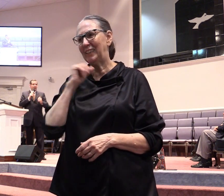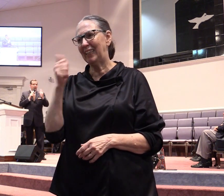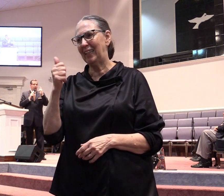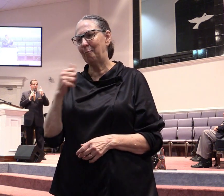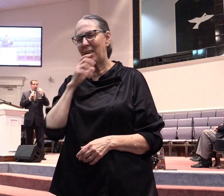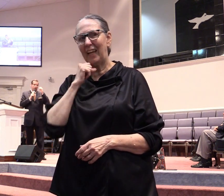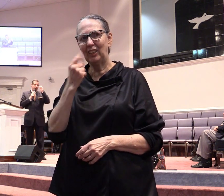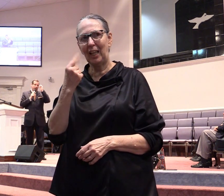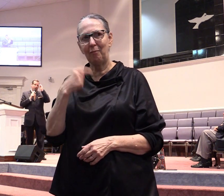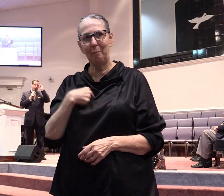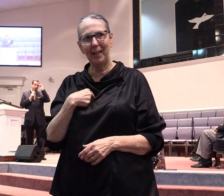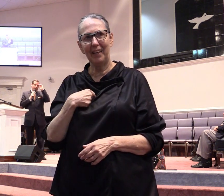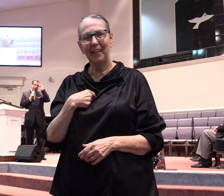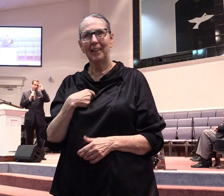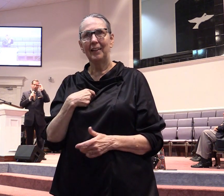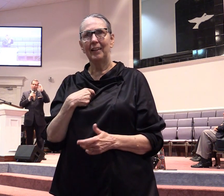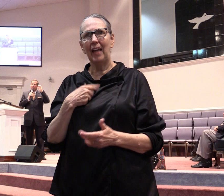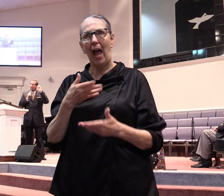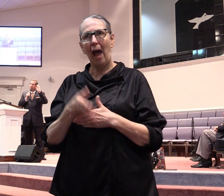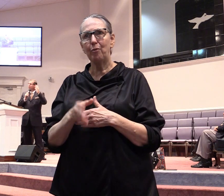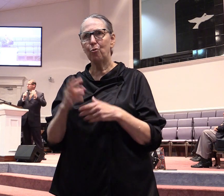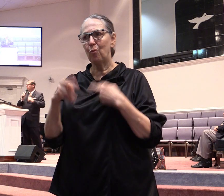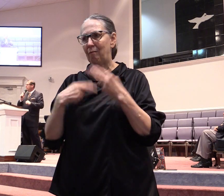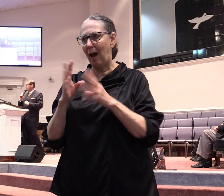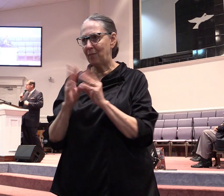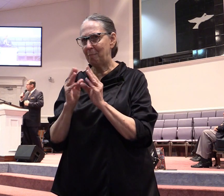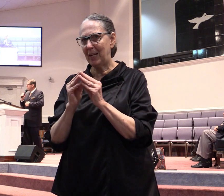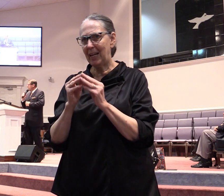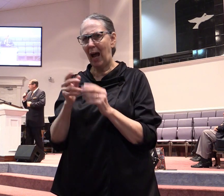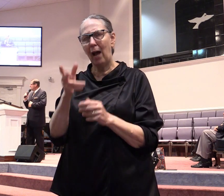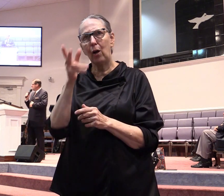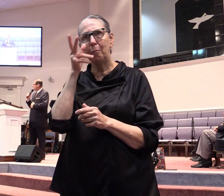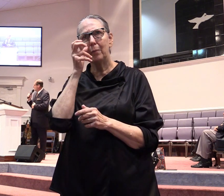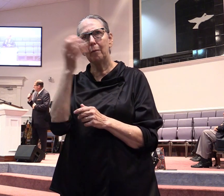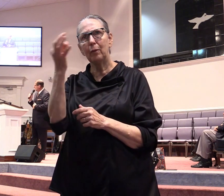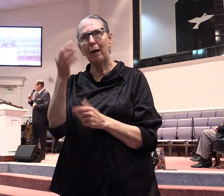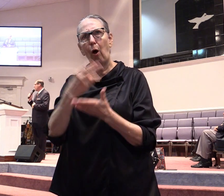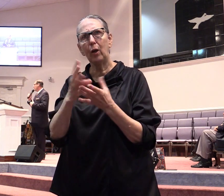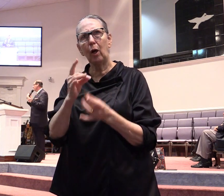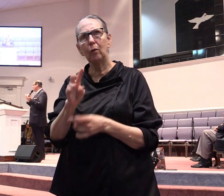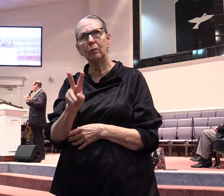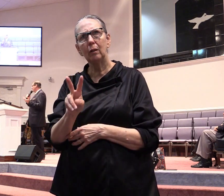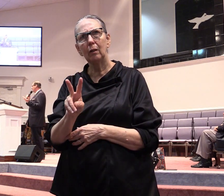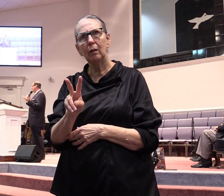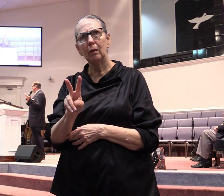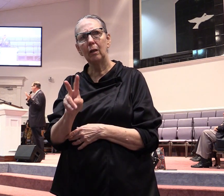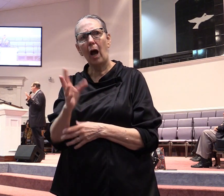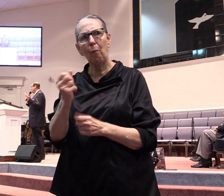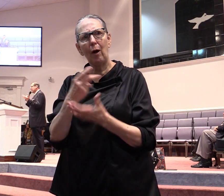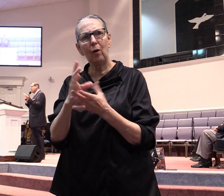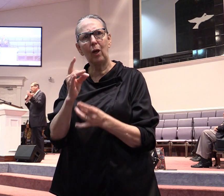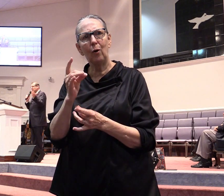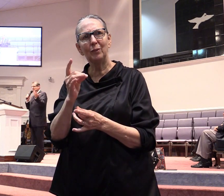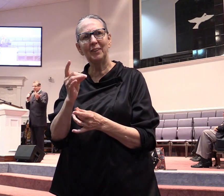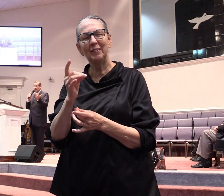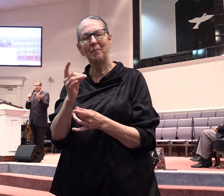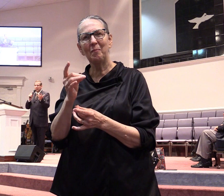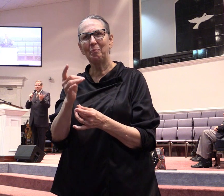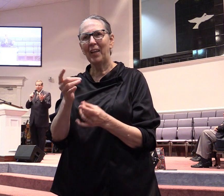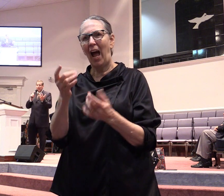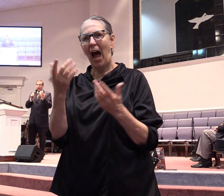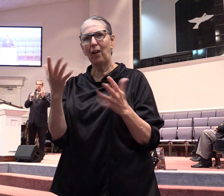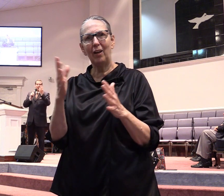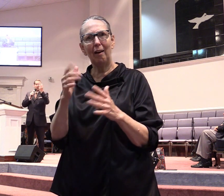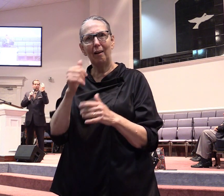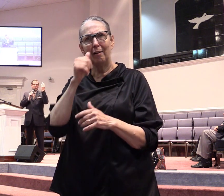age of 11, after a revival, I heard a preacher preaching on the baptism of the Holy Ghost. I wanted to receive the Holy Ghost so bad I could hardly stand